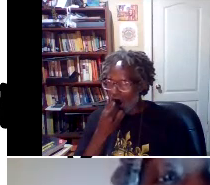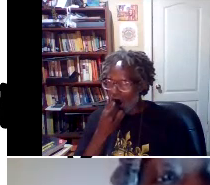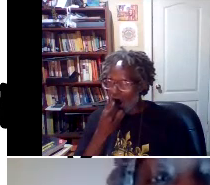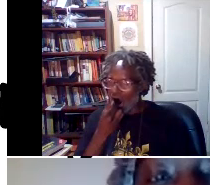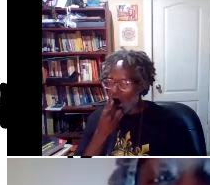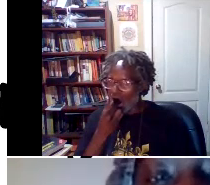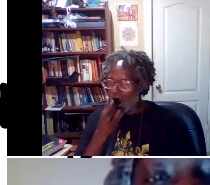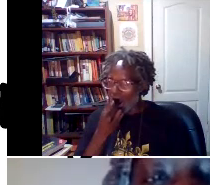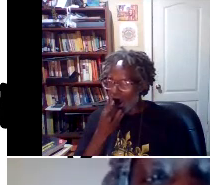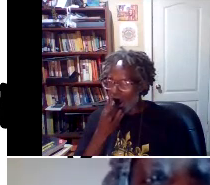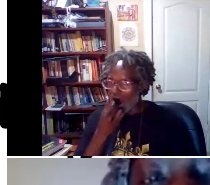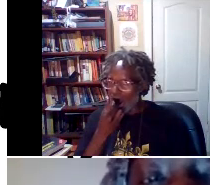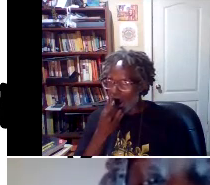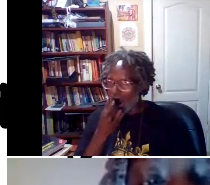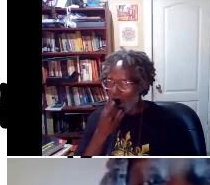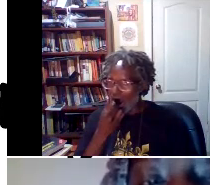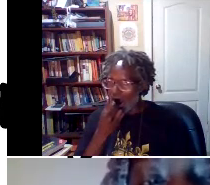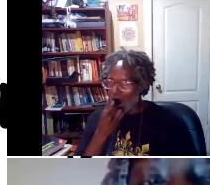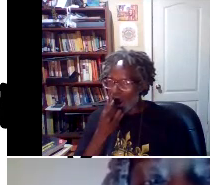you, okay?